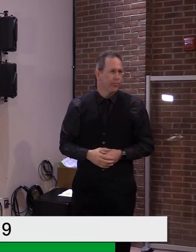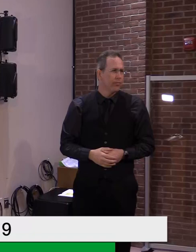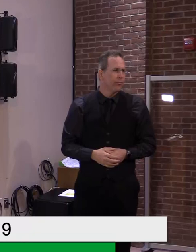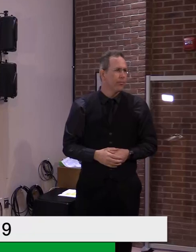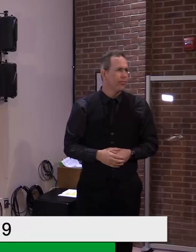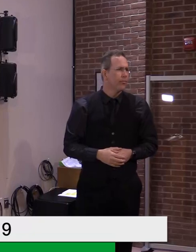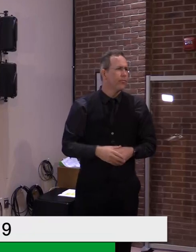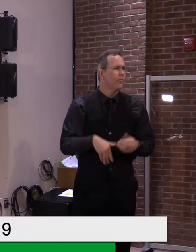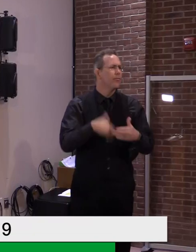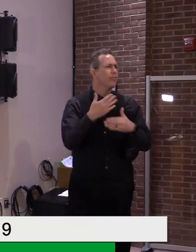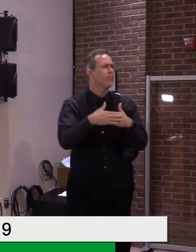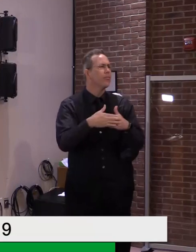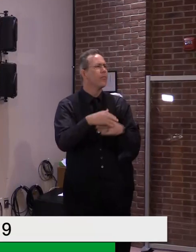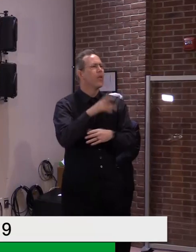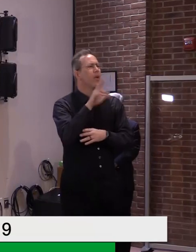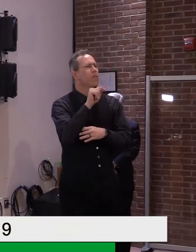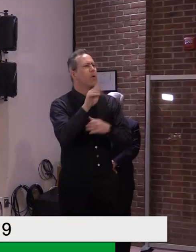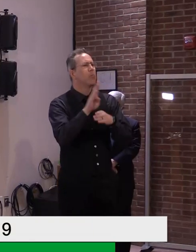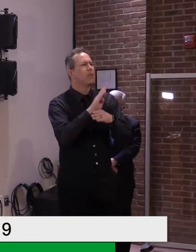Tim,